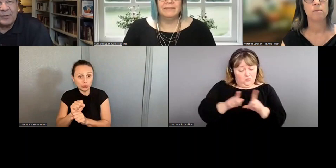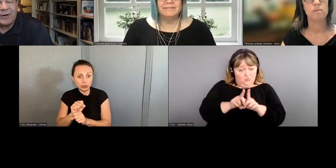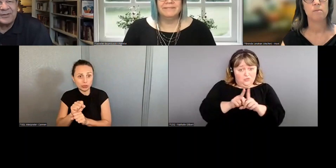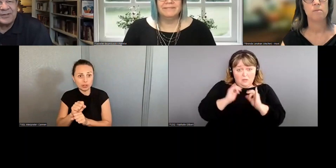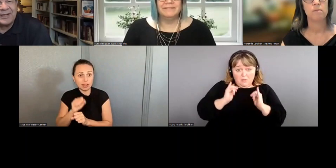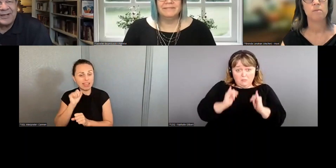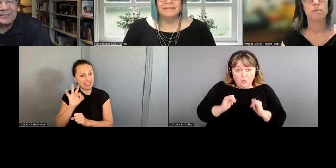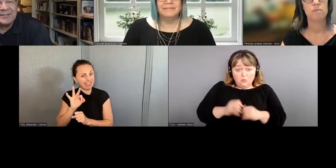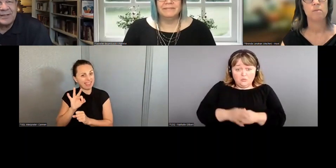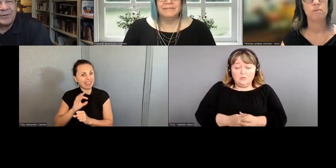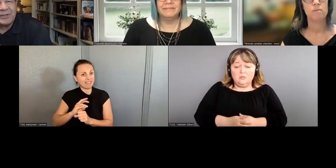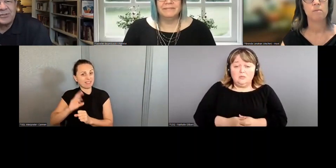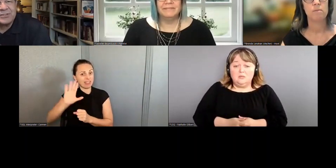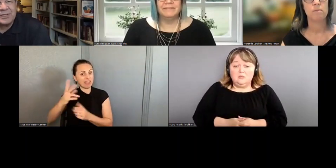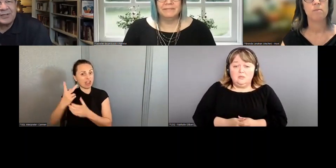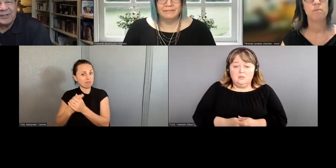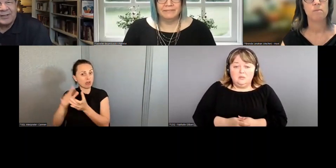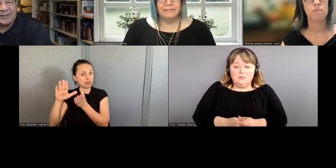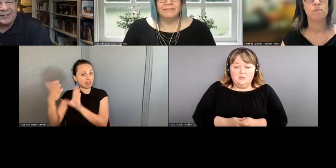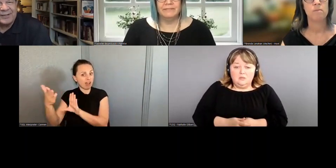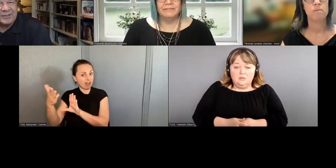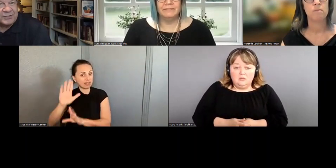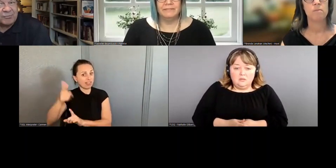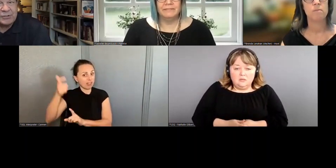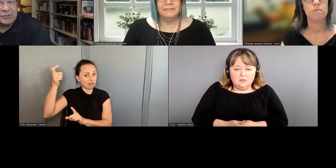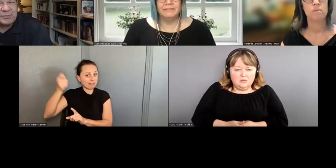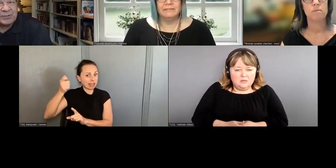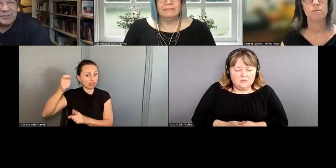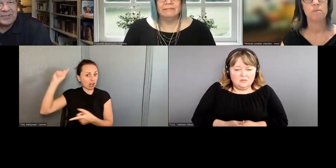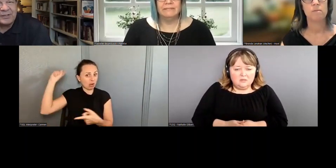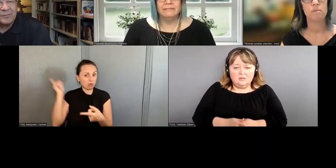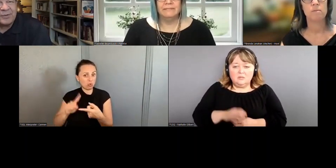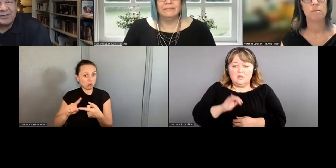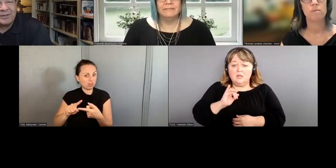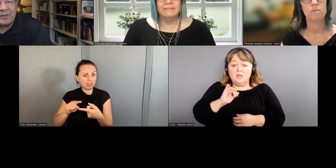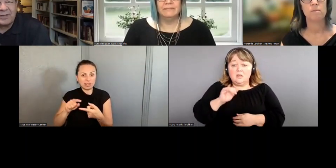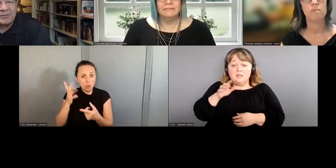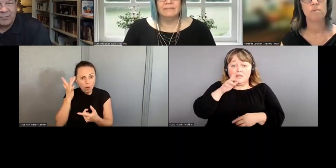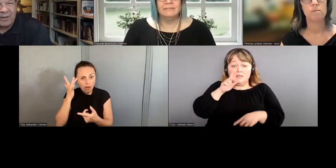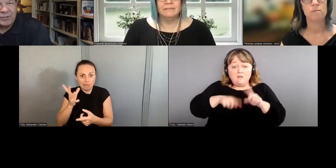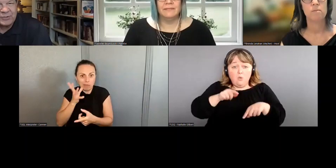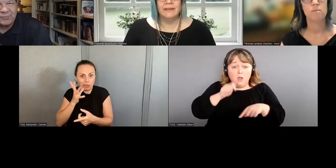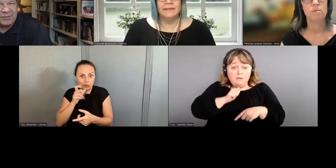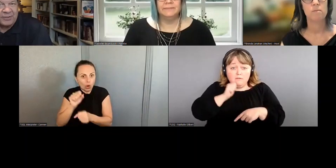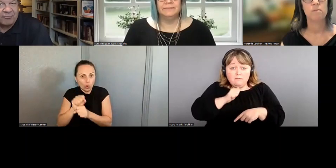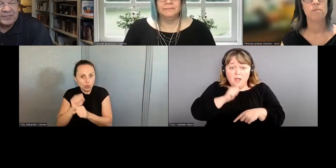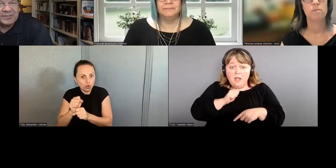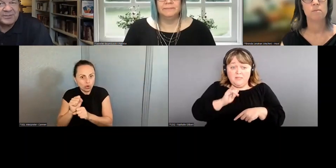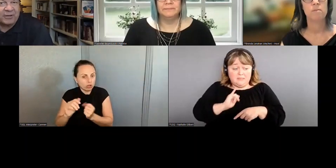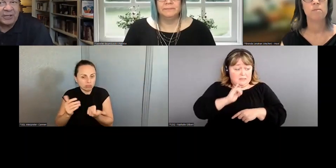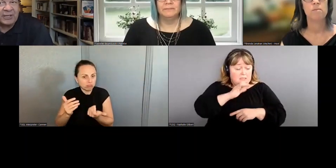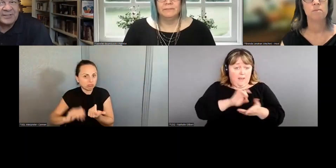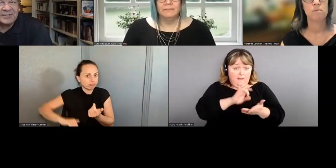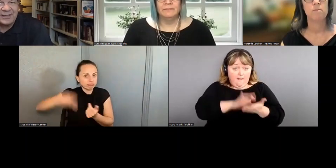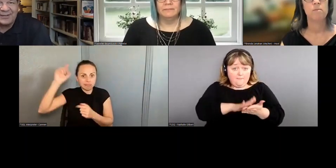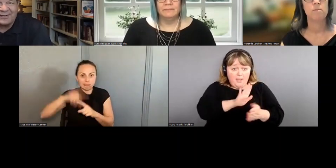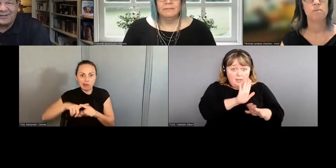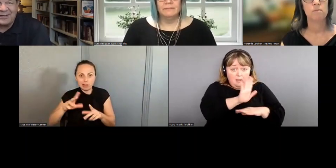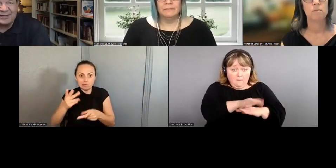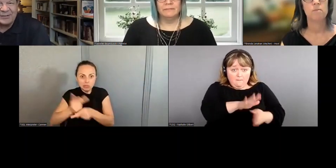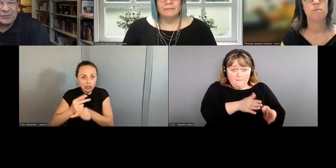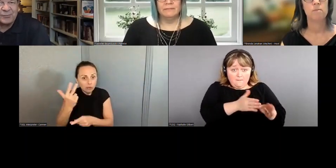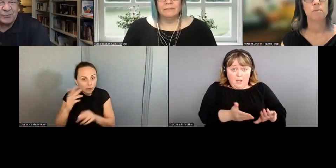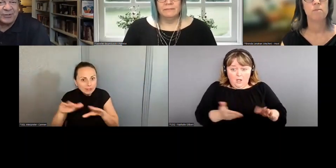their partner dies, their pension suddenly is reduced because they didn't pay into a pension, but they raised 3 kids and